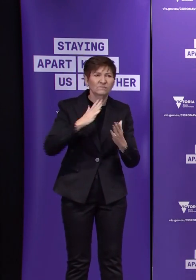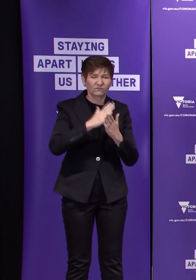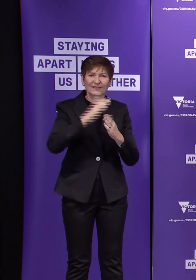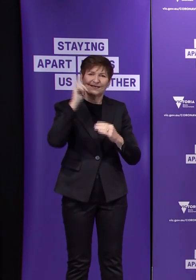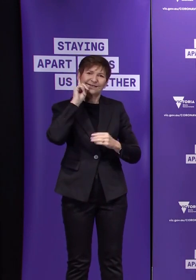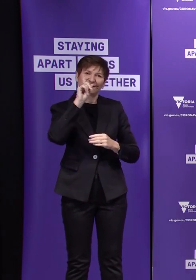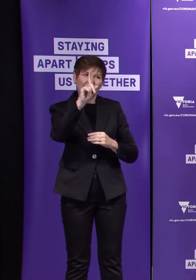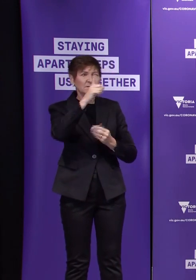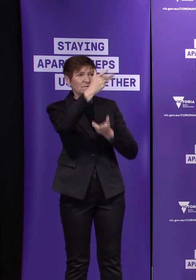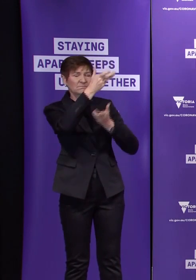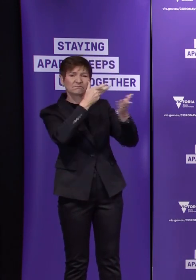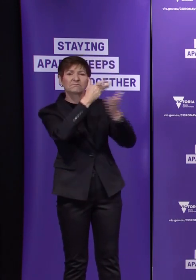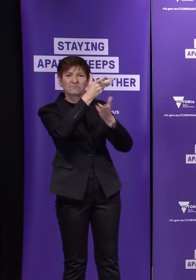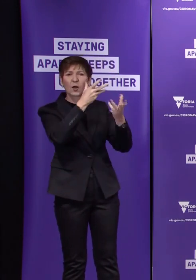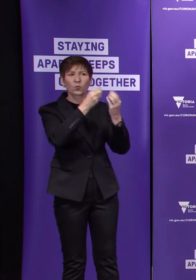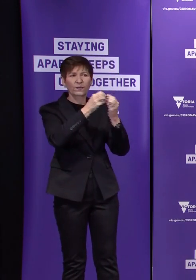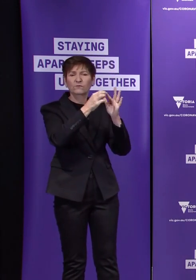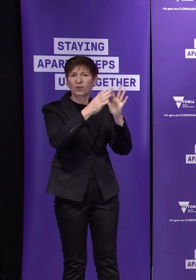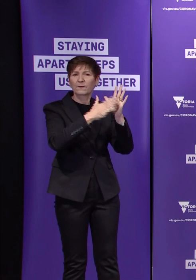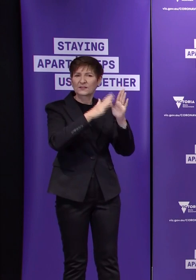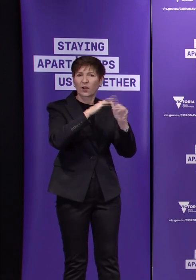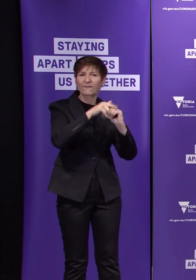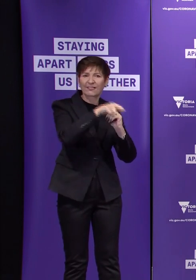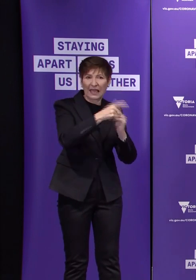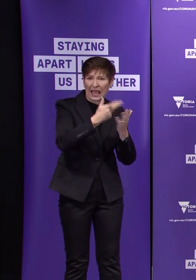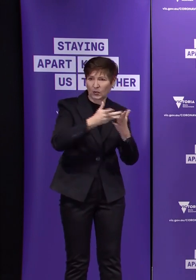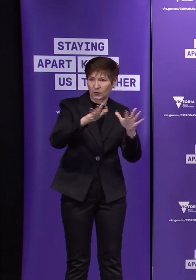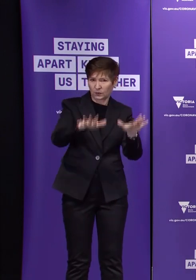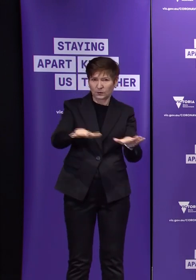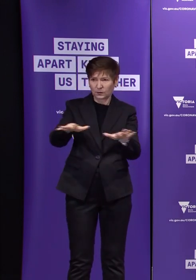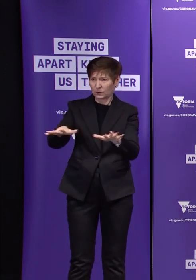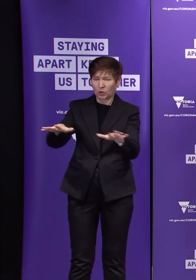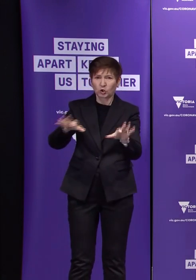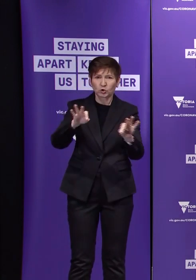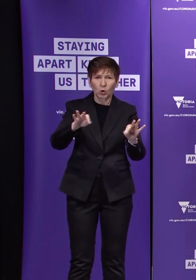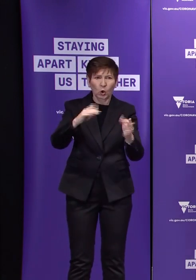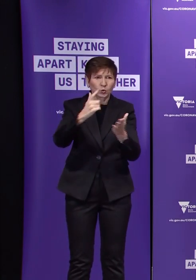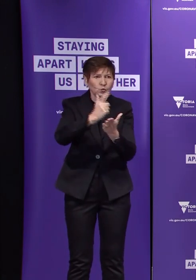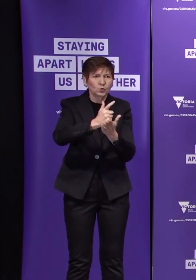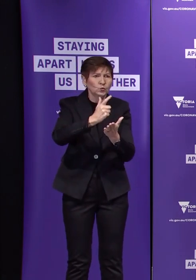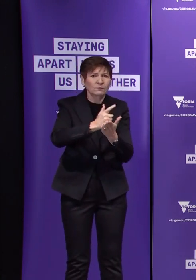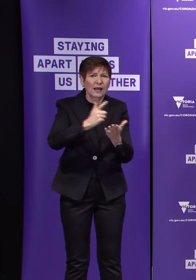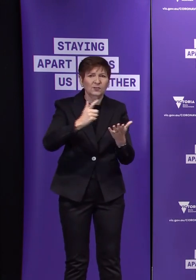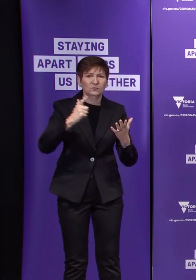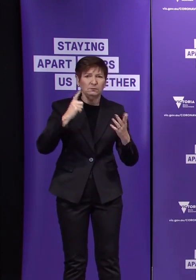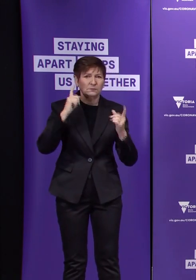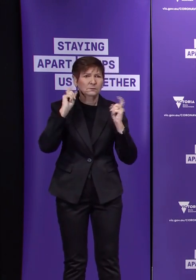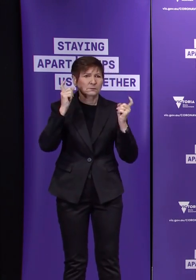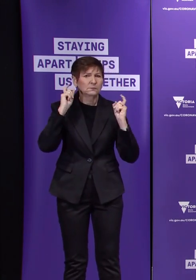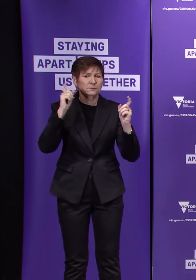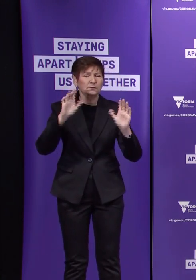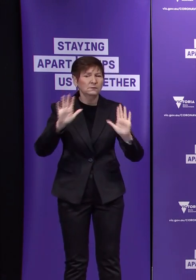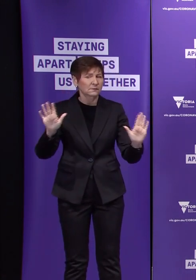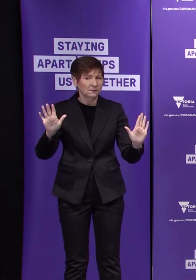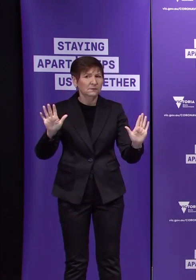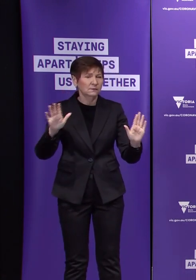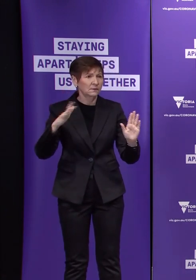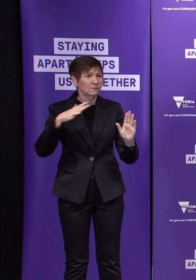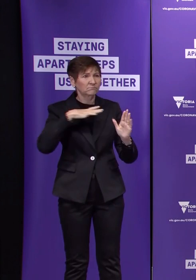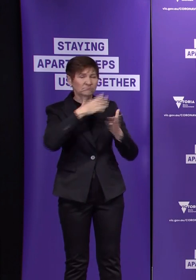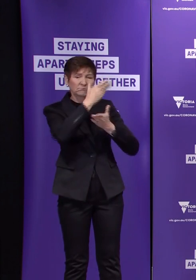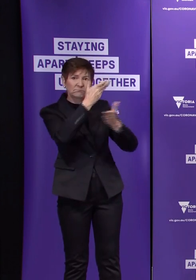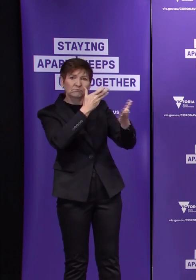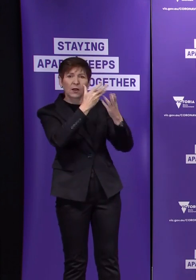on. I think that our rapid response that we've set up is a very good model. We continue to work with the Commonwealth Government about trying to